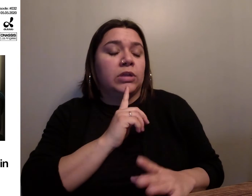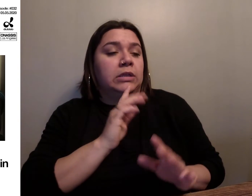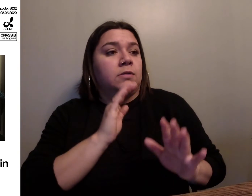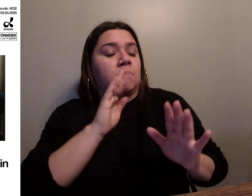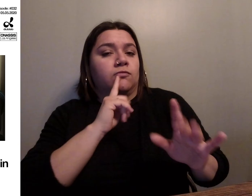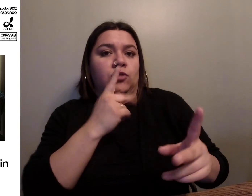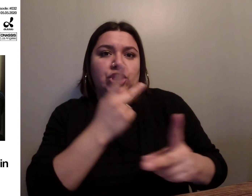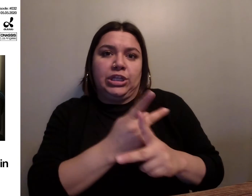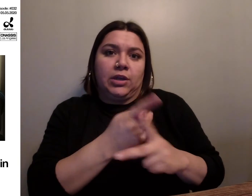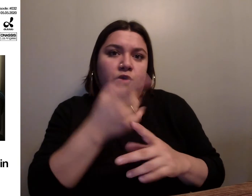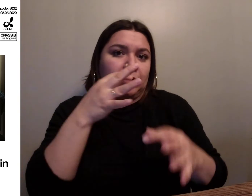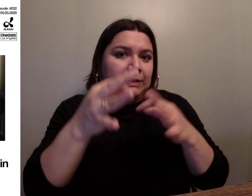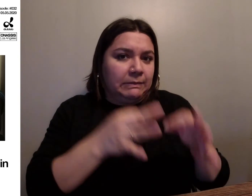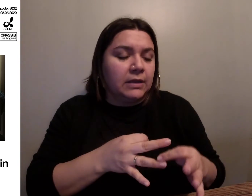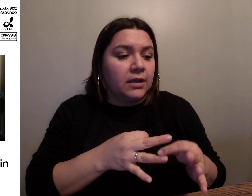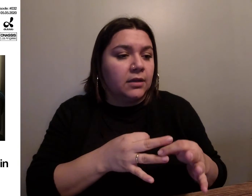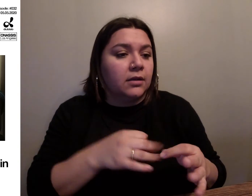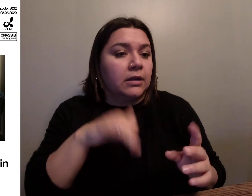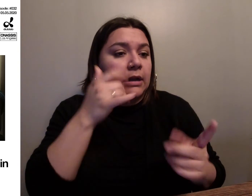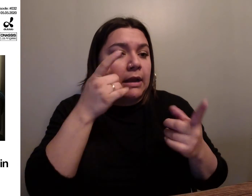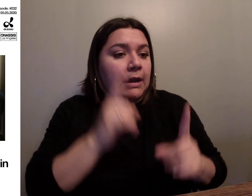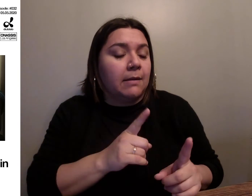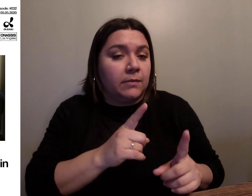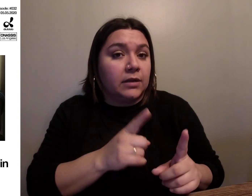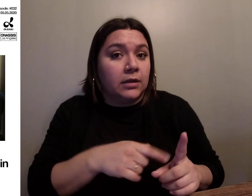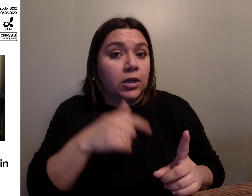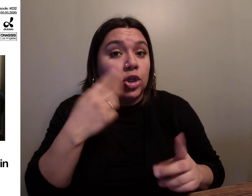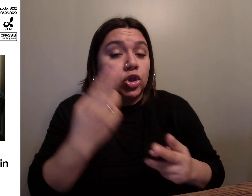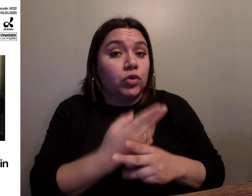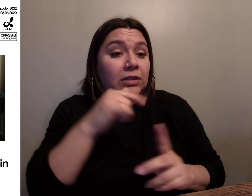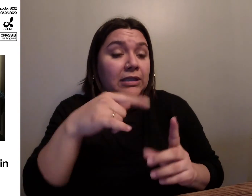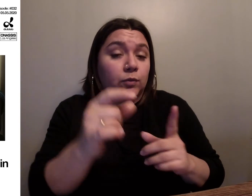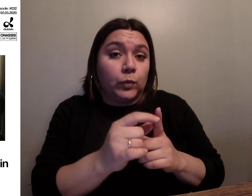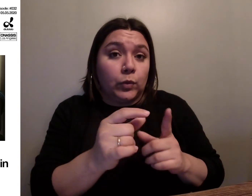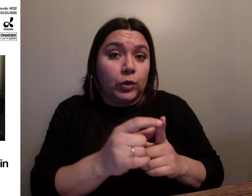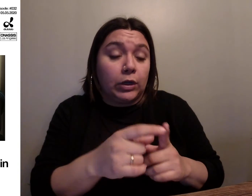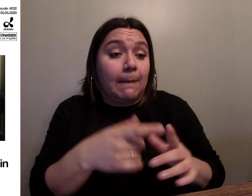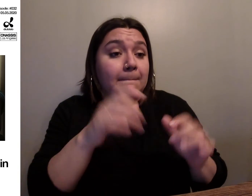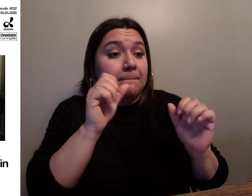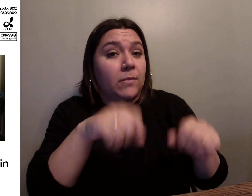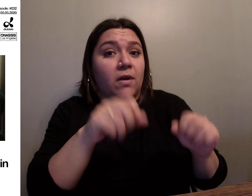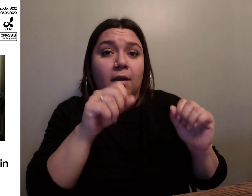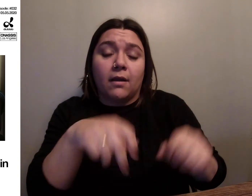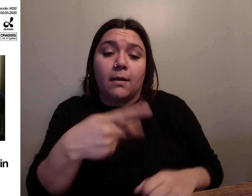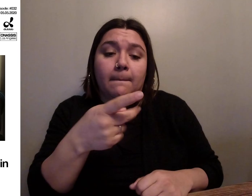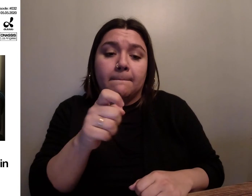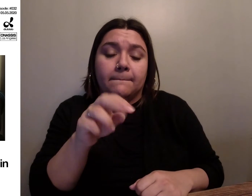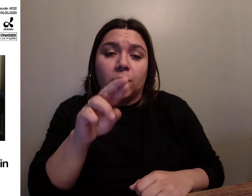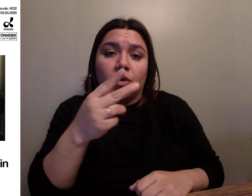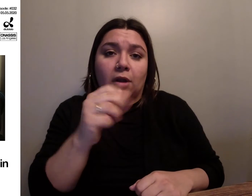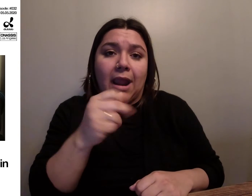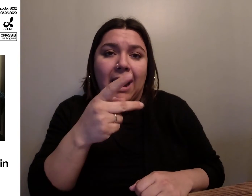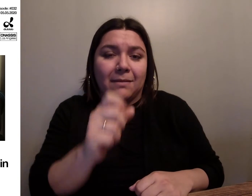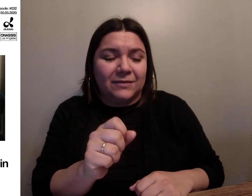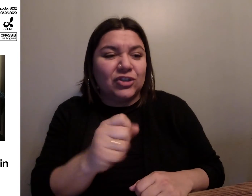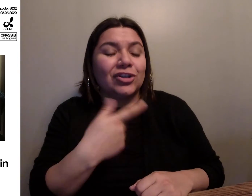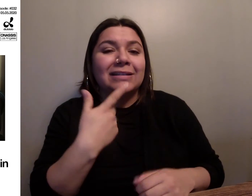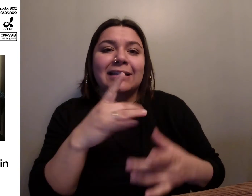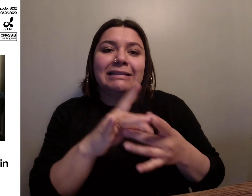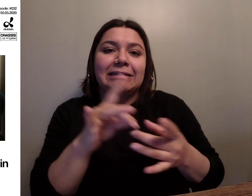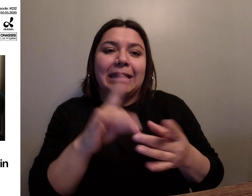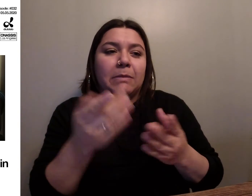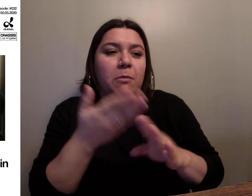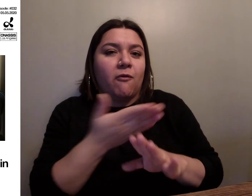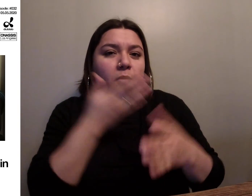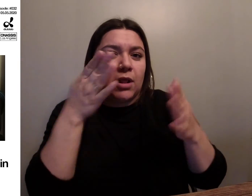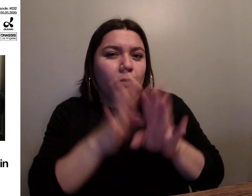in closing that I'd like you to comment on. It haunts me. You said, no matter how one tries to twist the